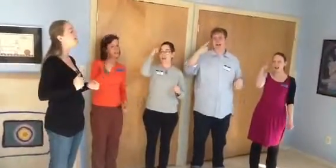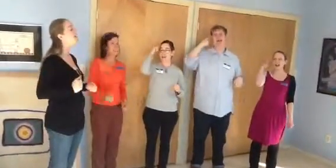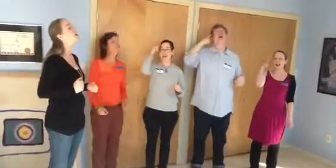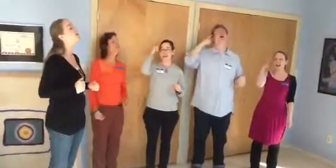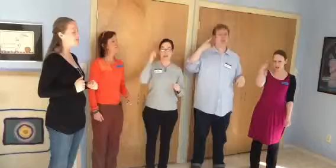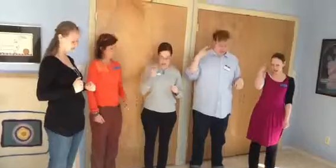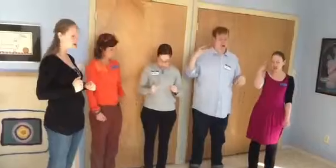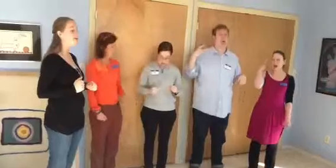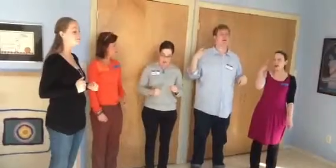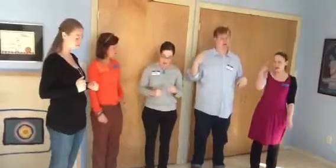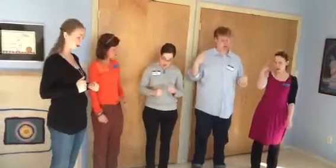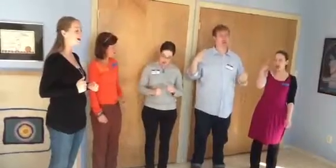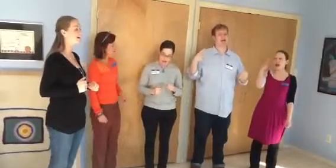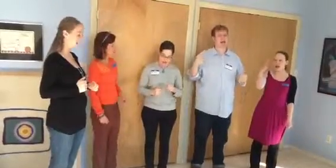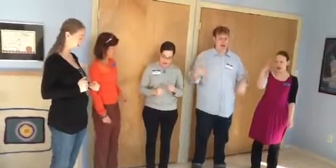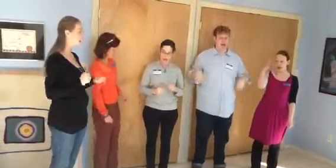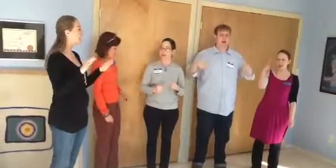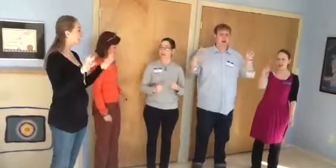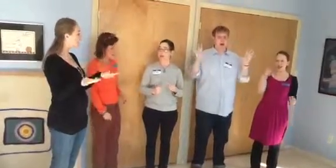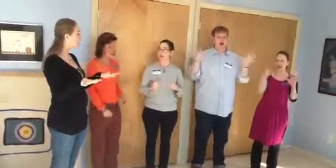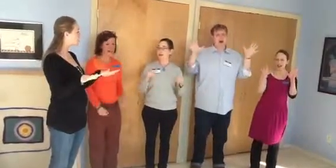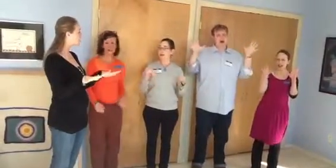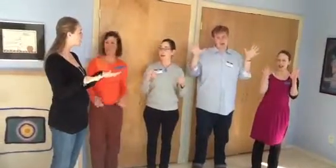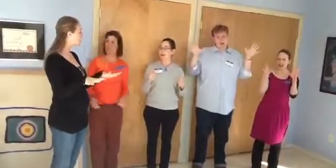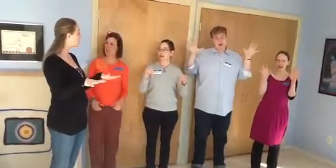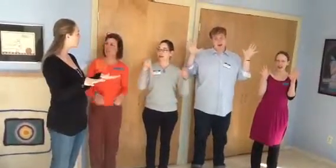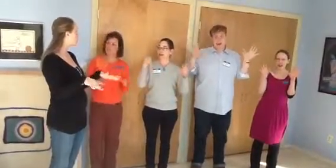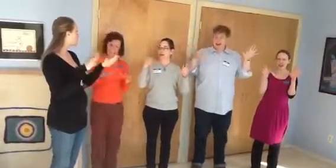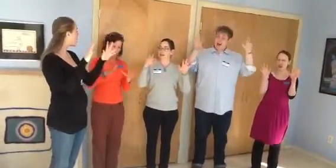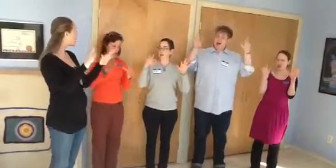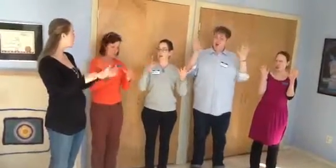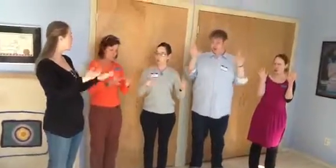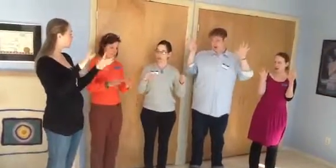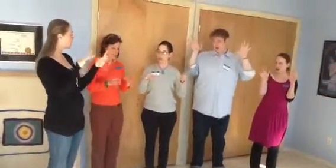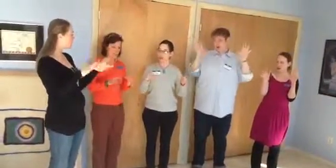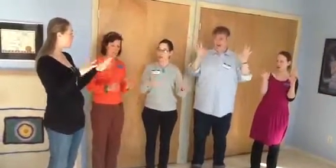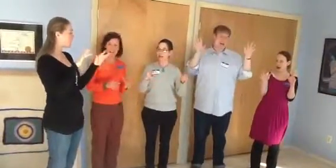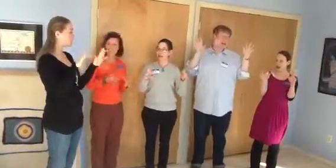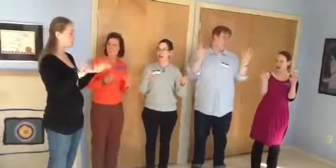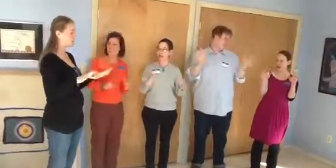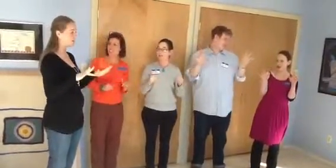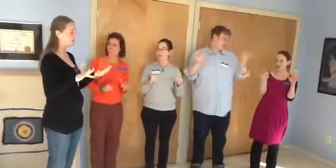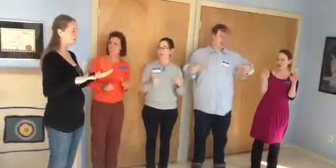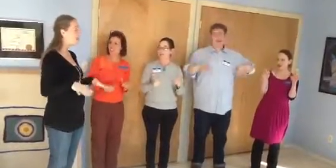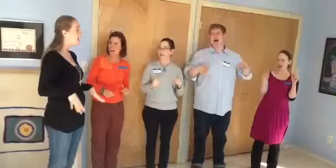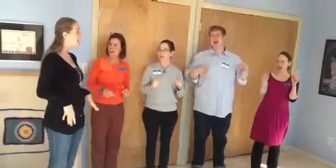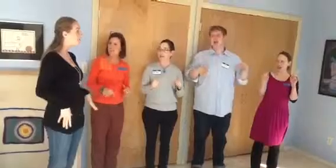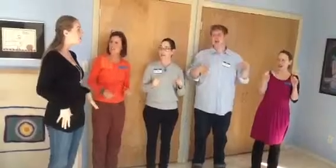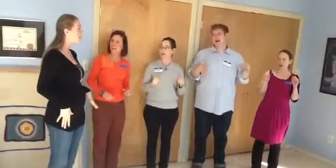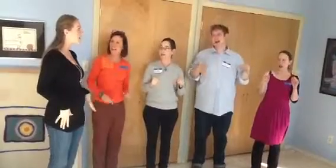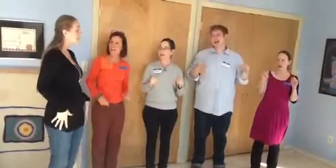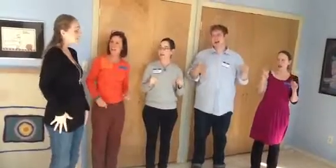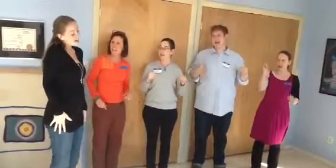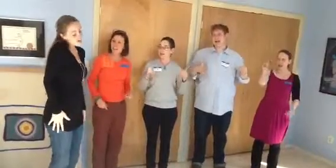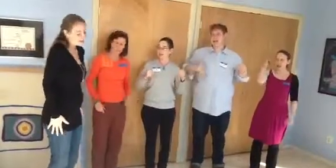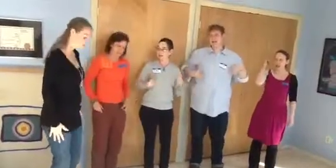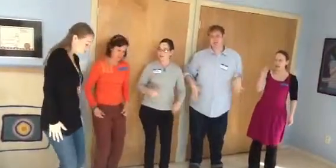gonna nod my head. I'm gonna wiggle my fingers. I'm gonna do